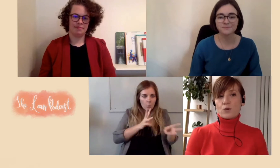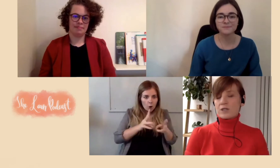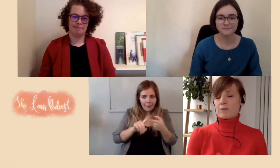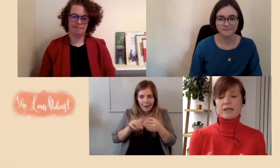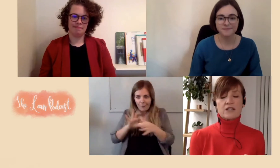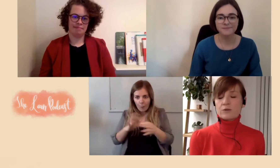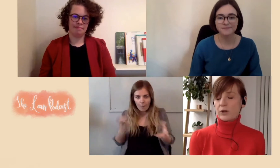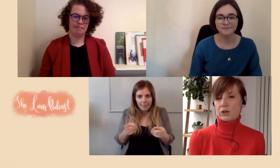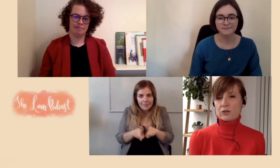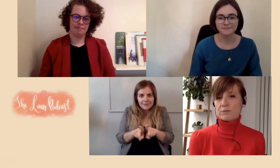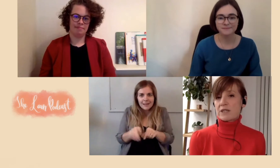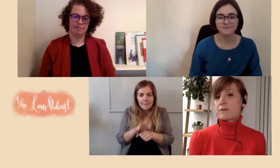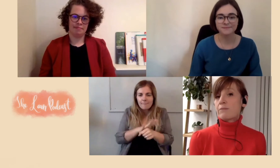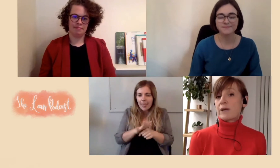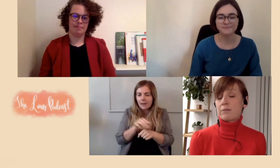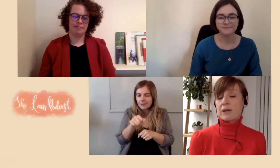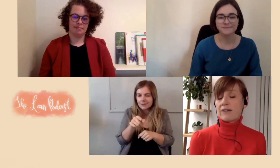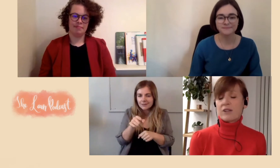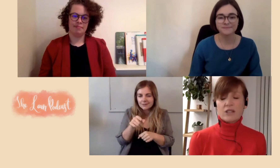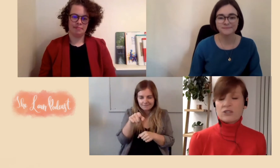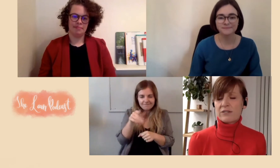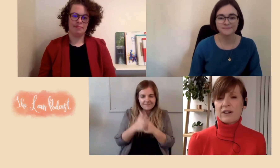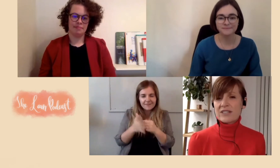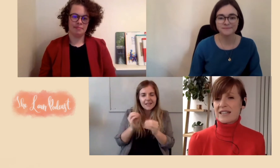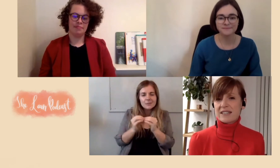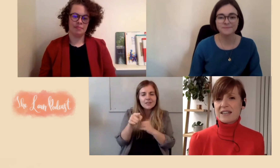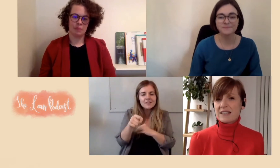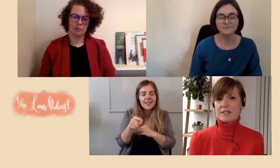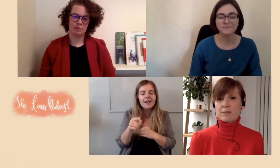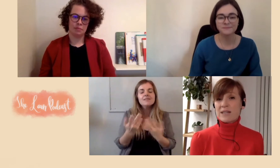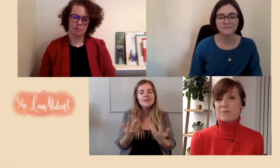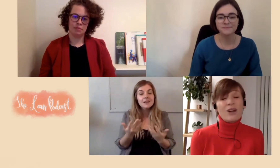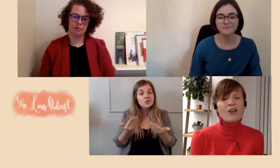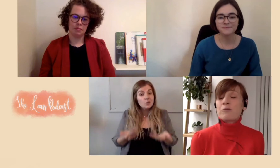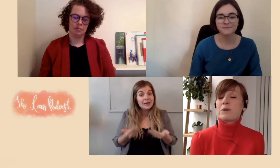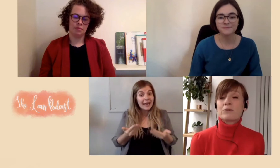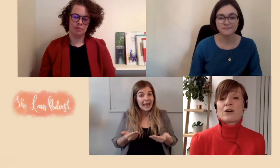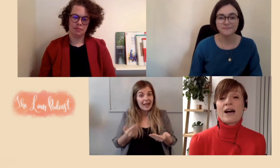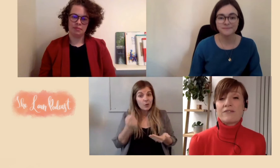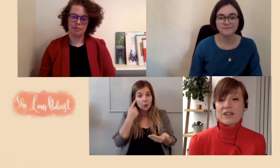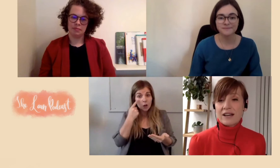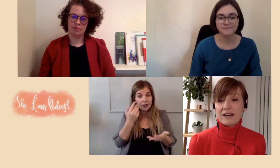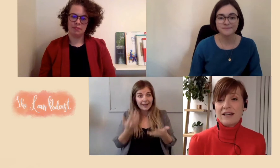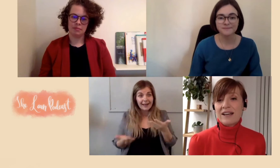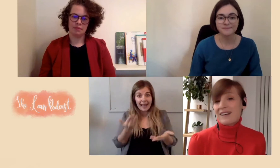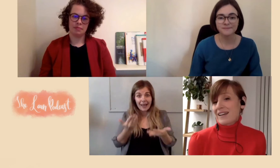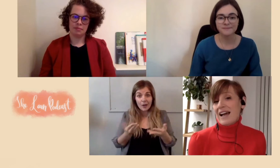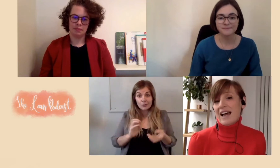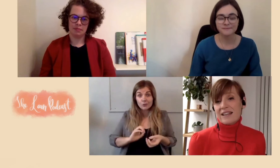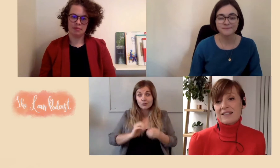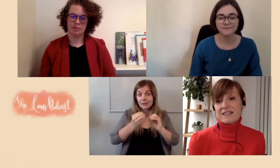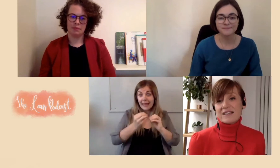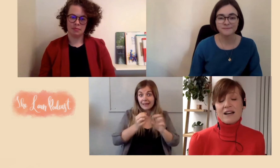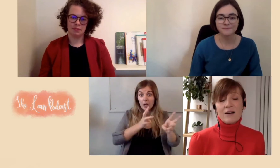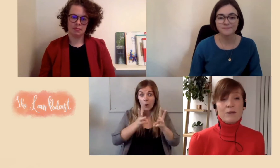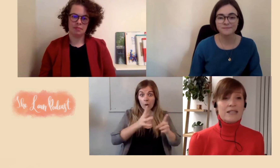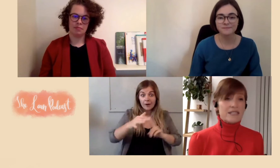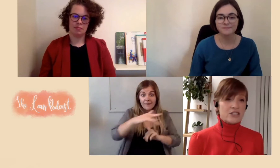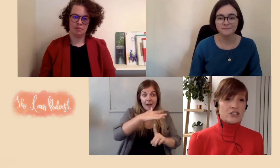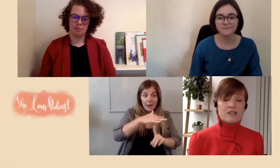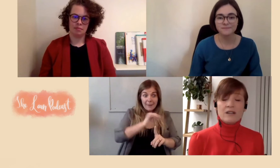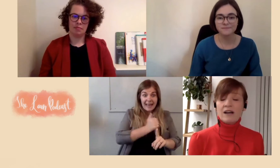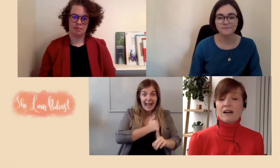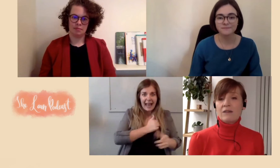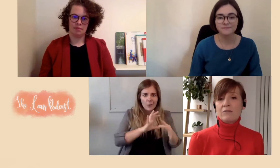what you talked about. So now we're looking at not only how do we create a work environment at